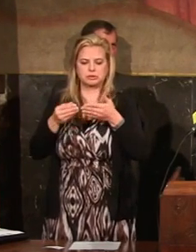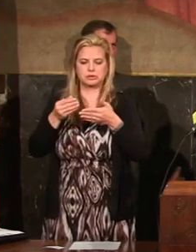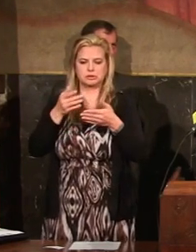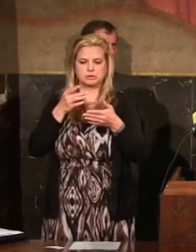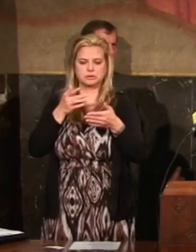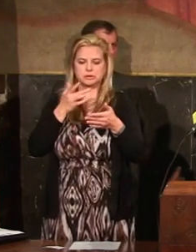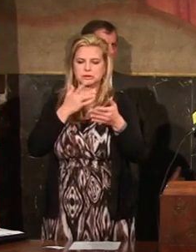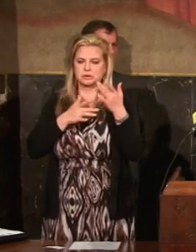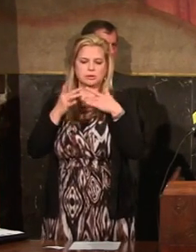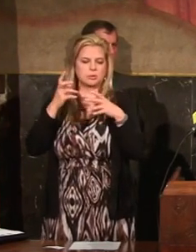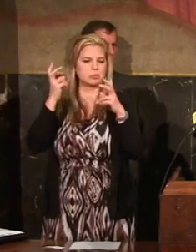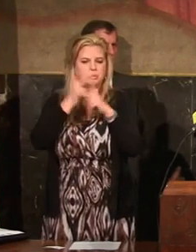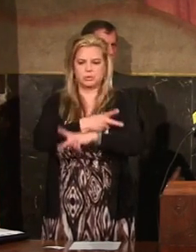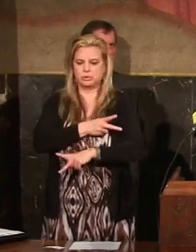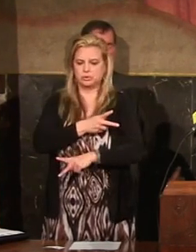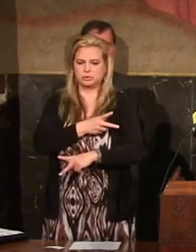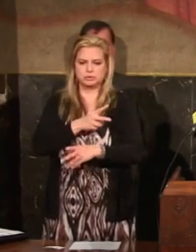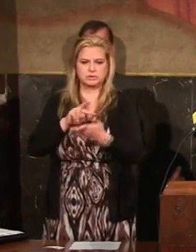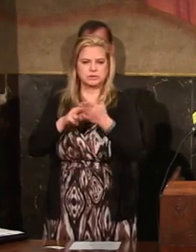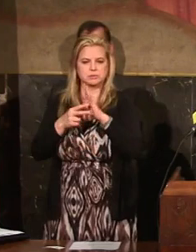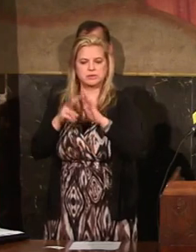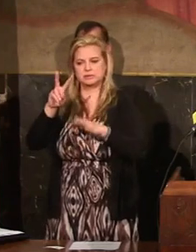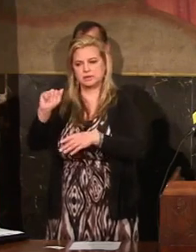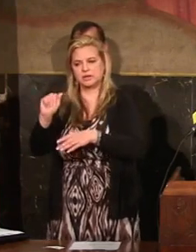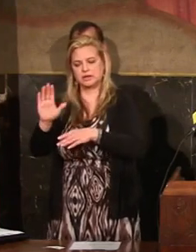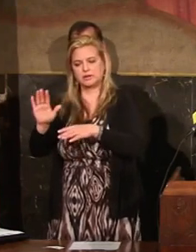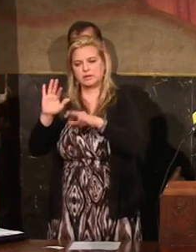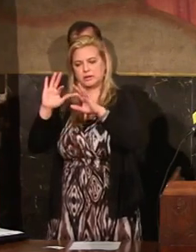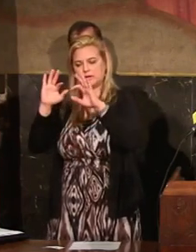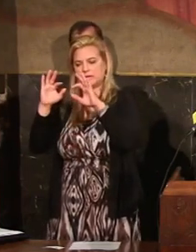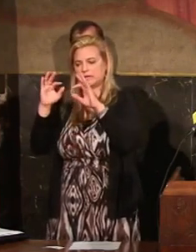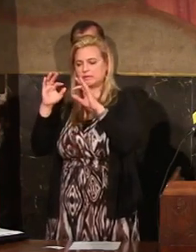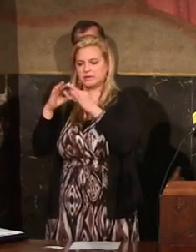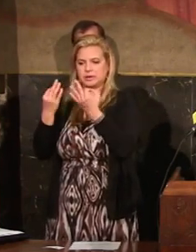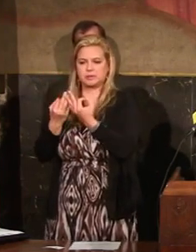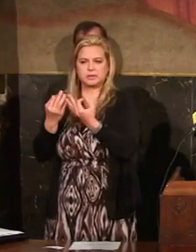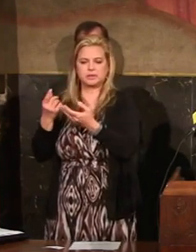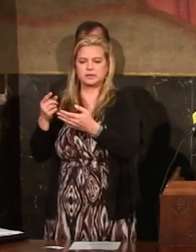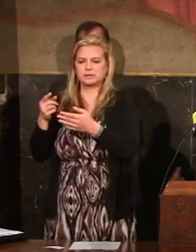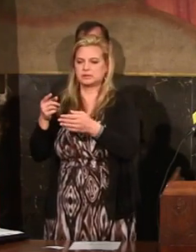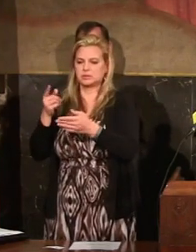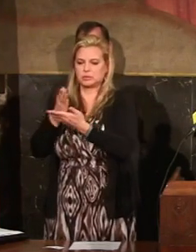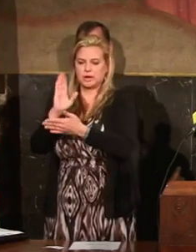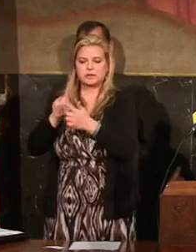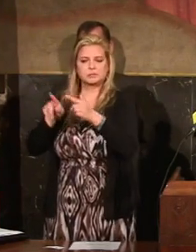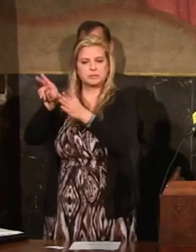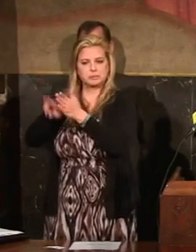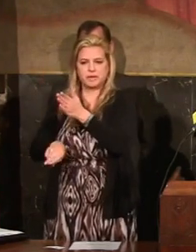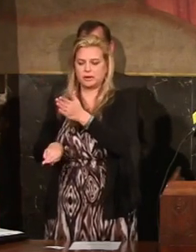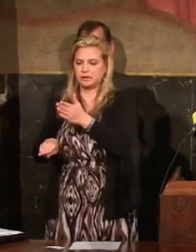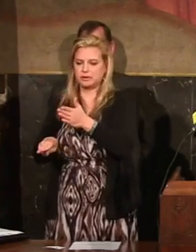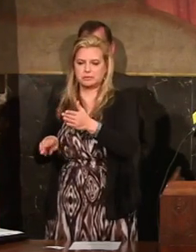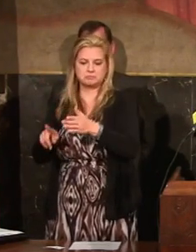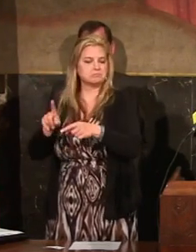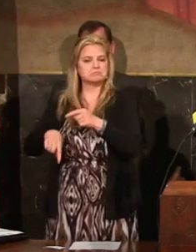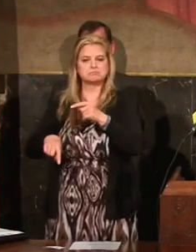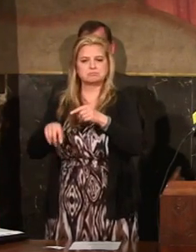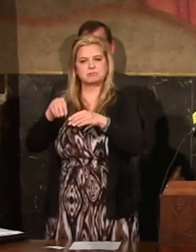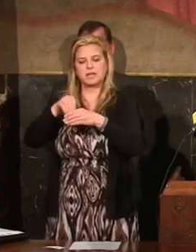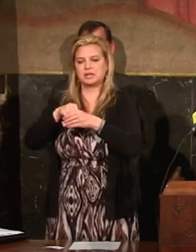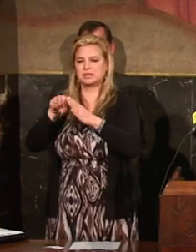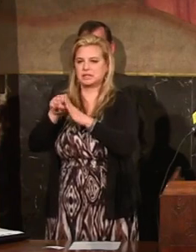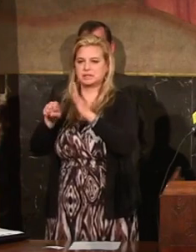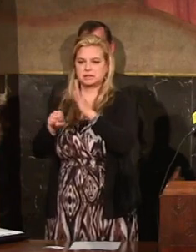worse and would deprive hundreds of veterans and their families the right to be buried in a state veteran